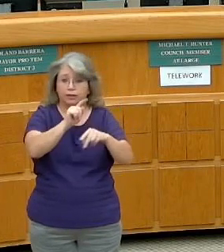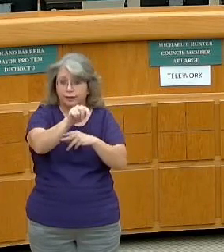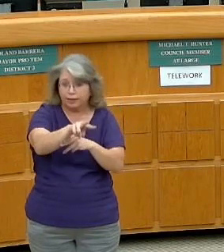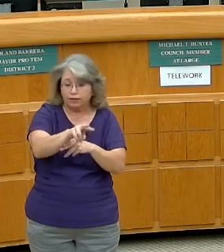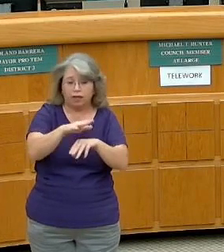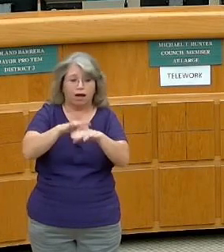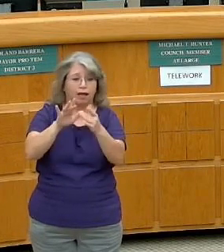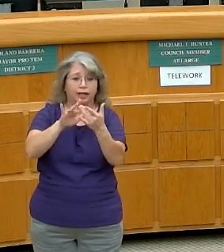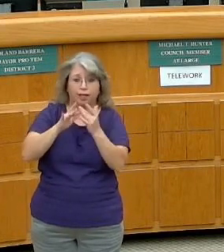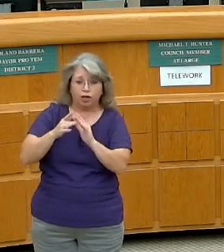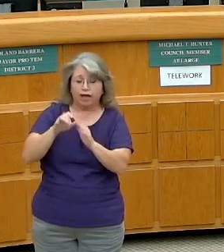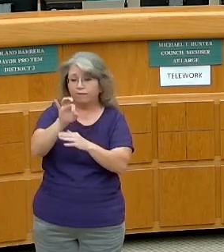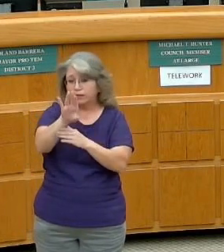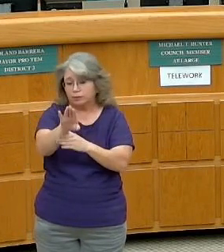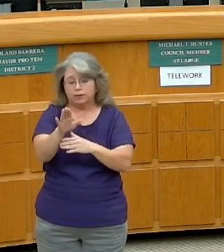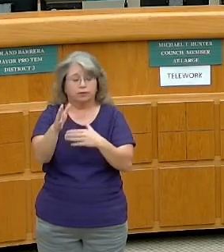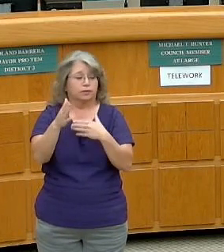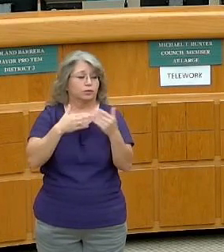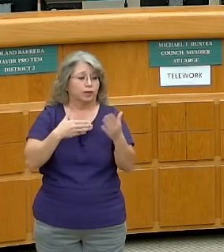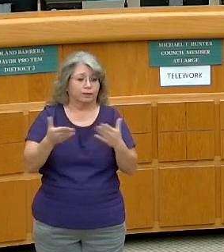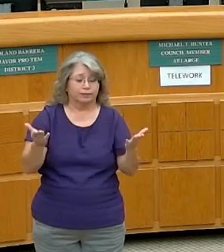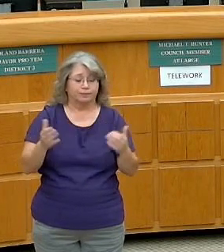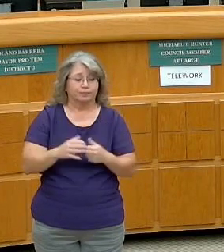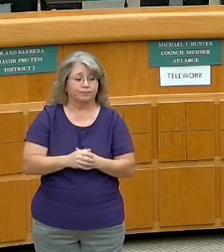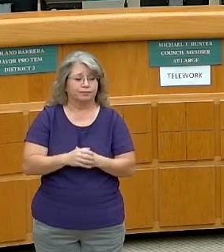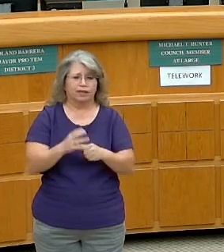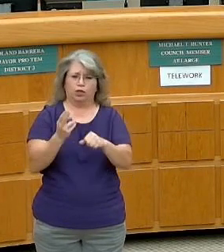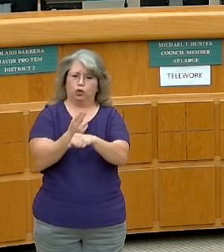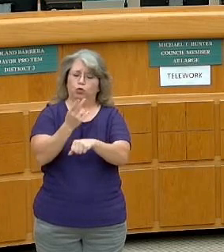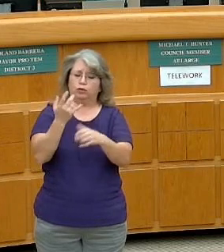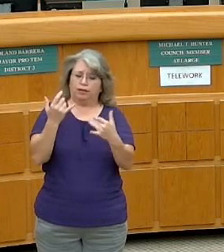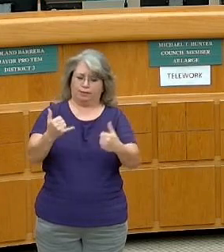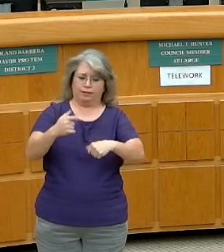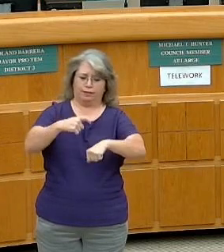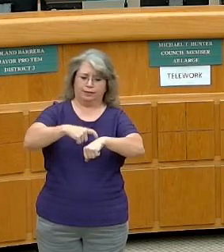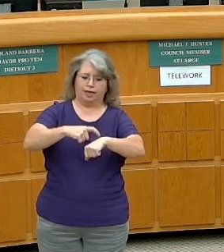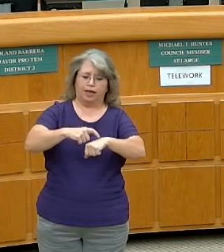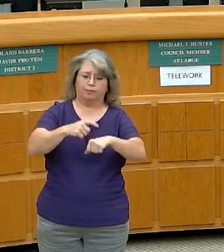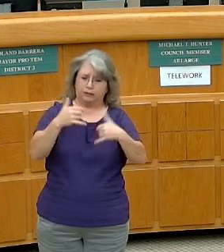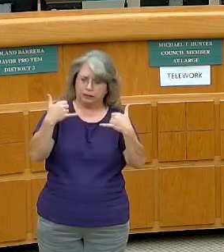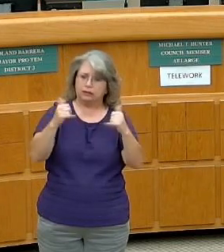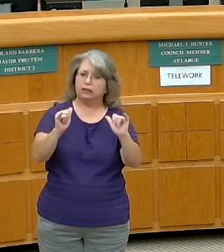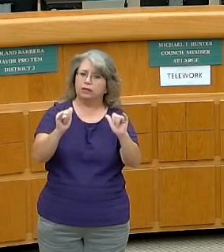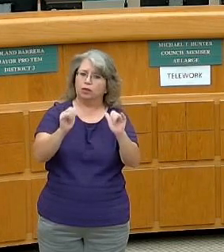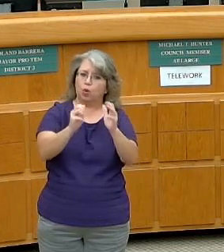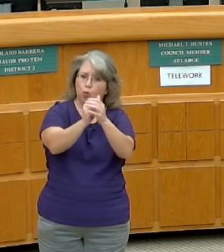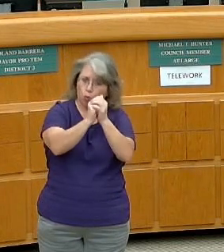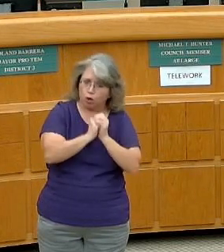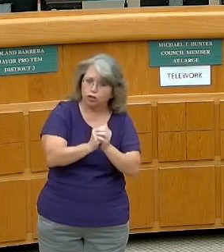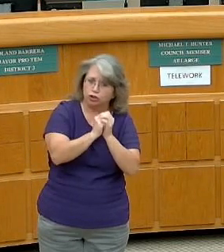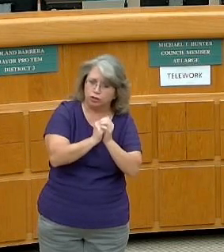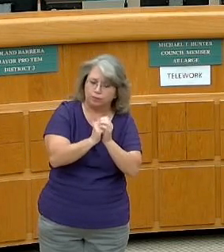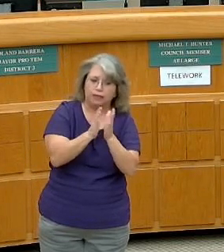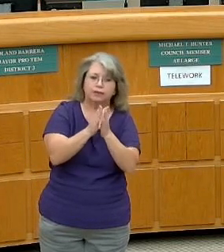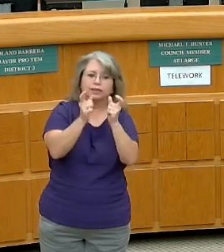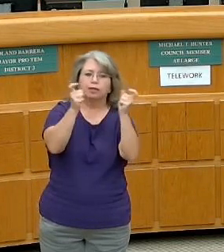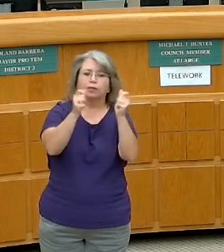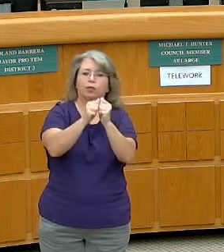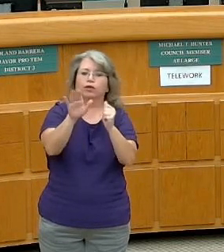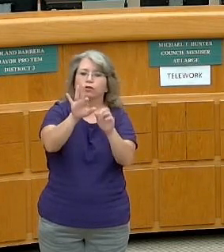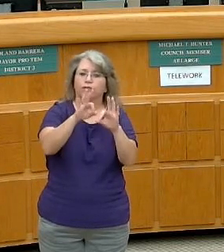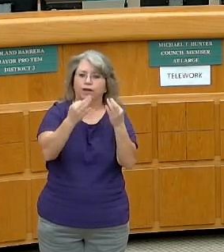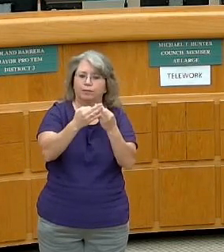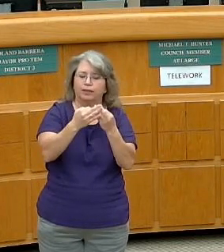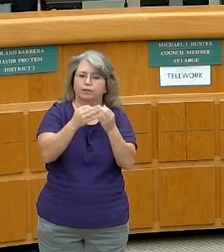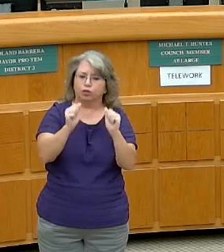internet, on Facebook, whatever. But use this time to worship and celebrate with your family. Be